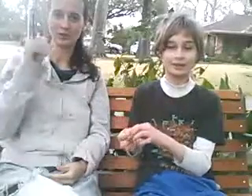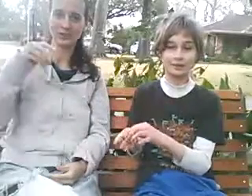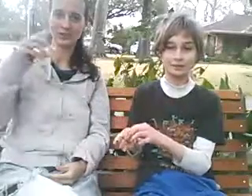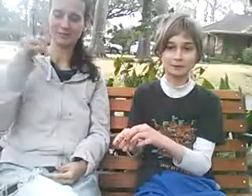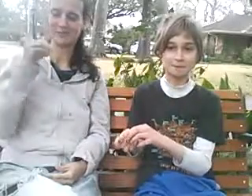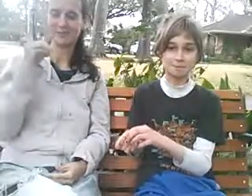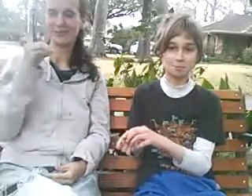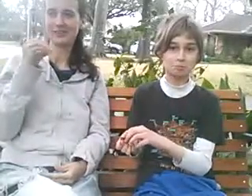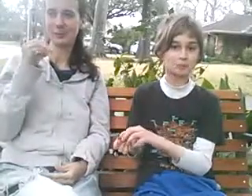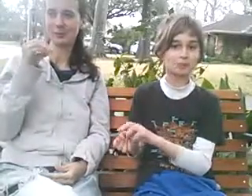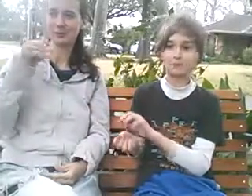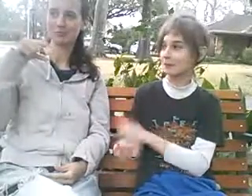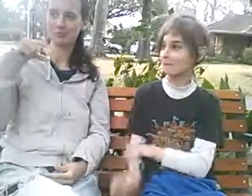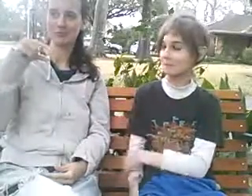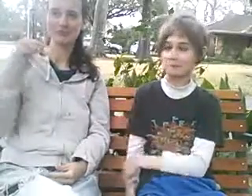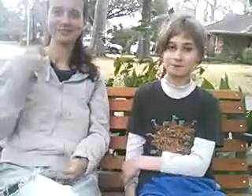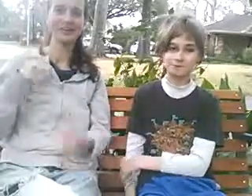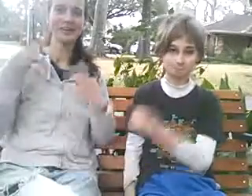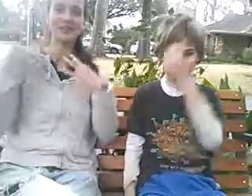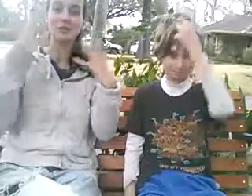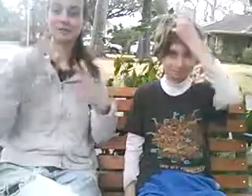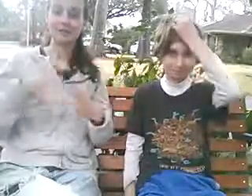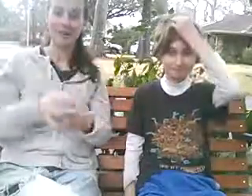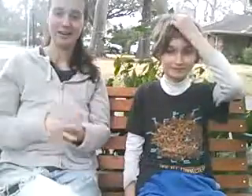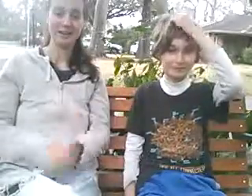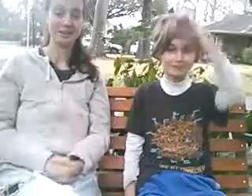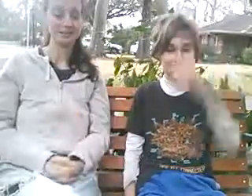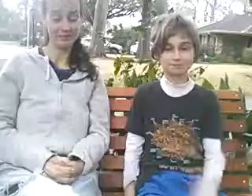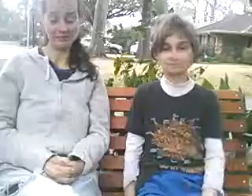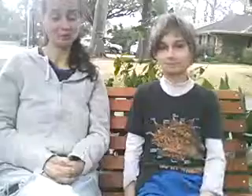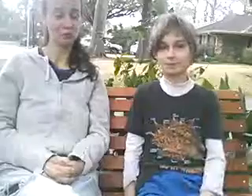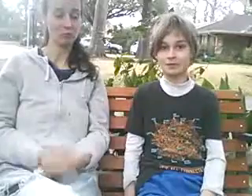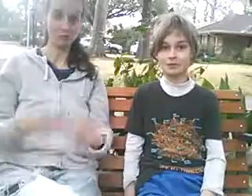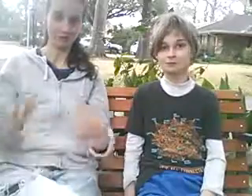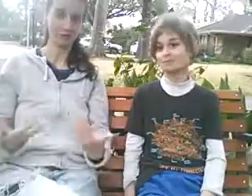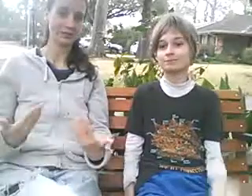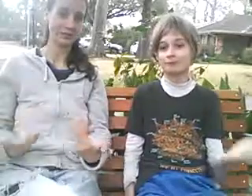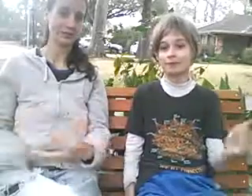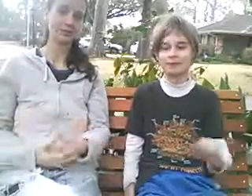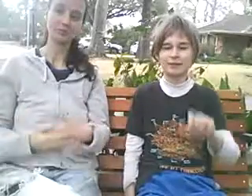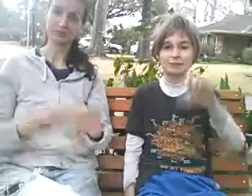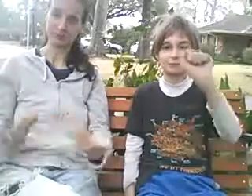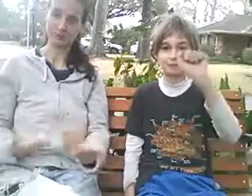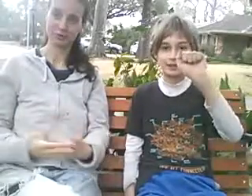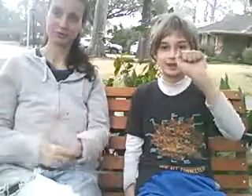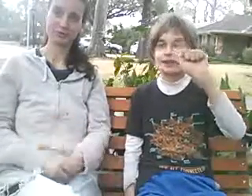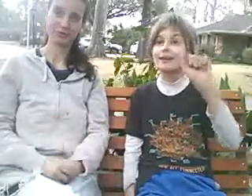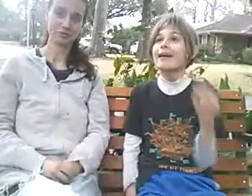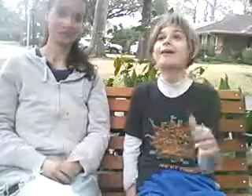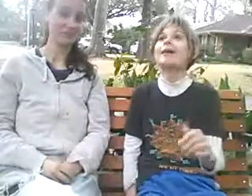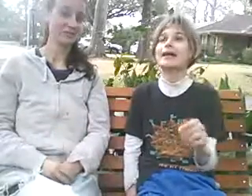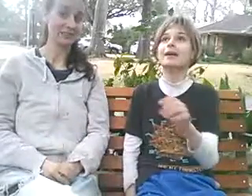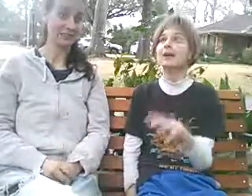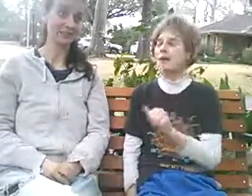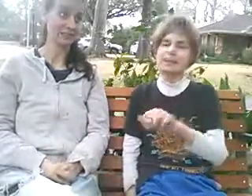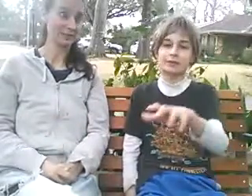D-O-G or D-O-G. And you have to do it really fast. And when you're used to sign language, and people who do sign language really fast, even if you